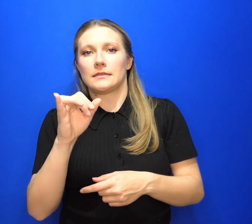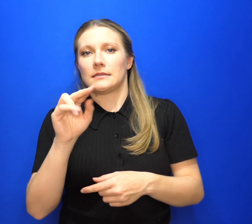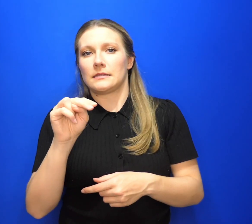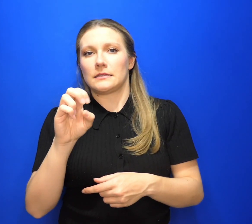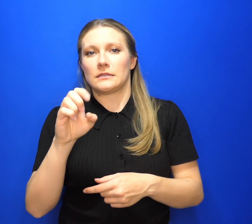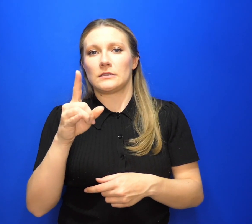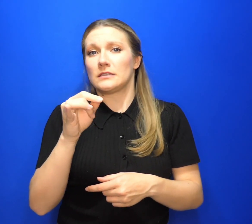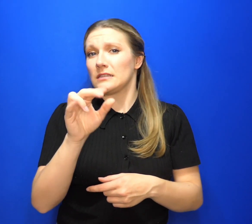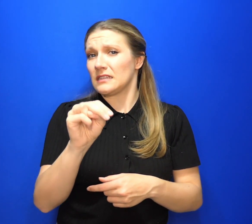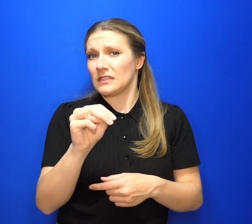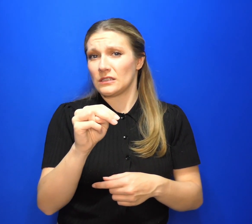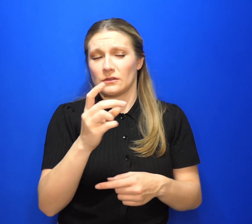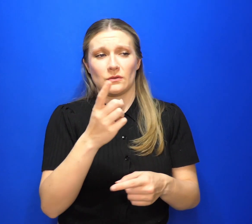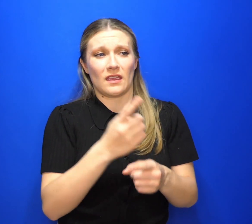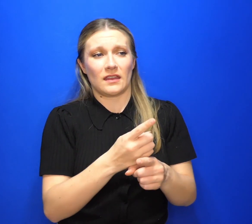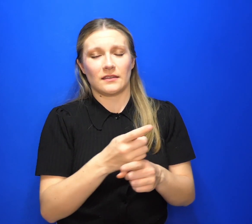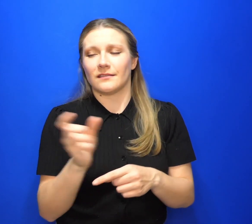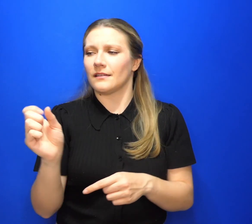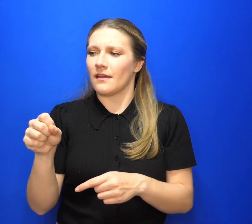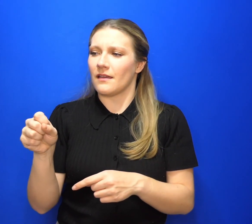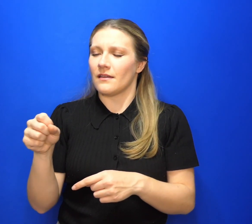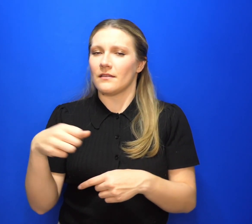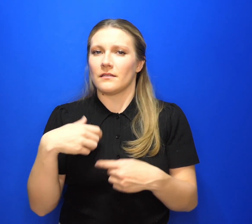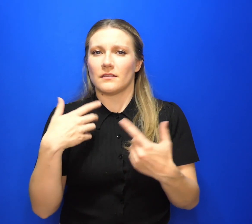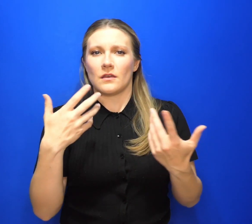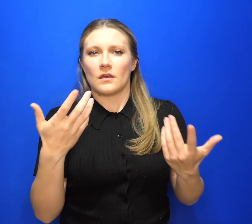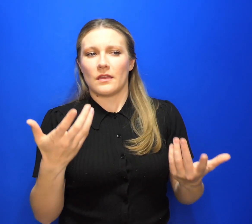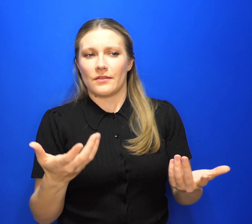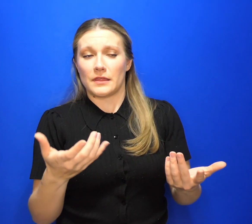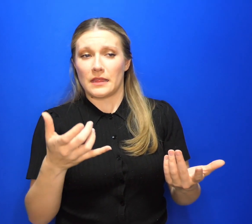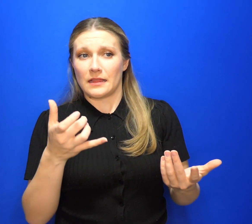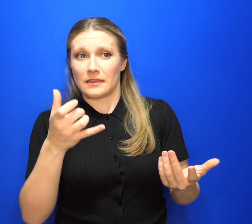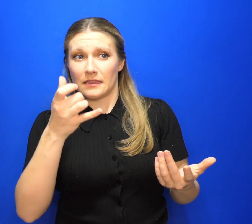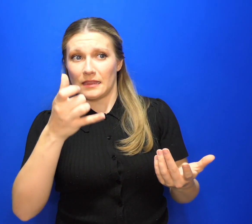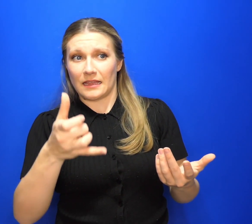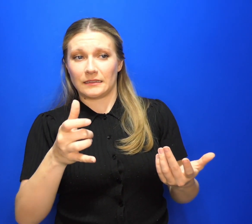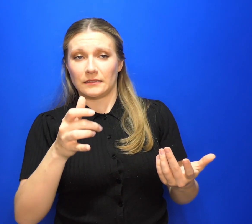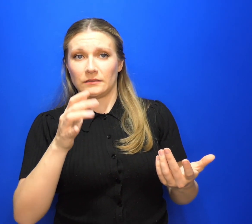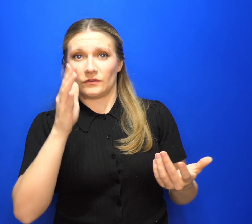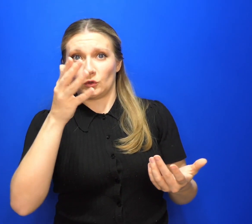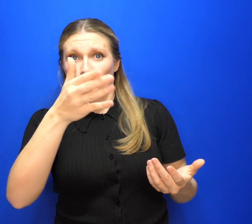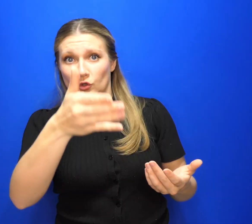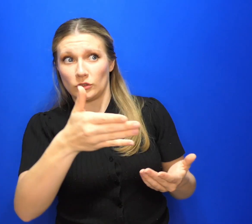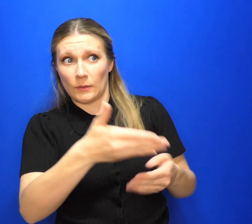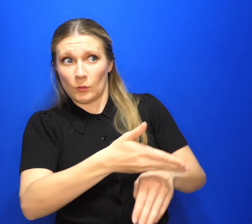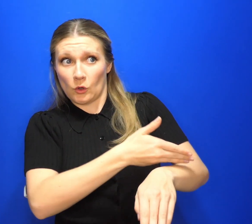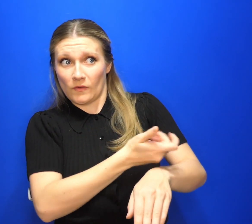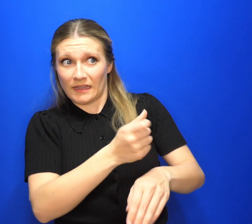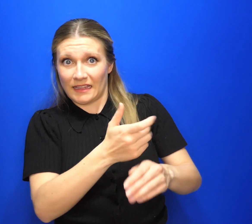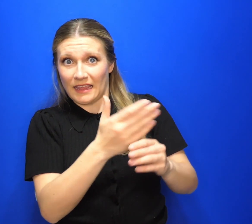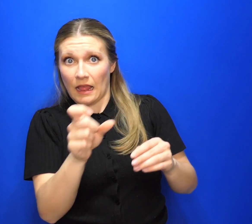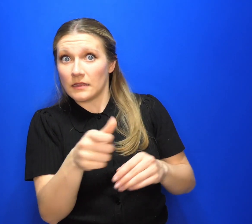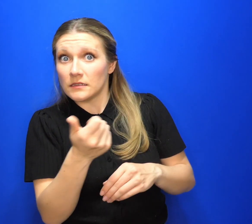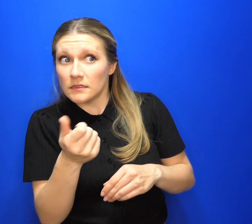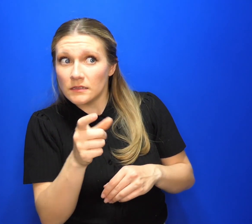in down the road? Did it improve anything down the road? Okay. And that's going to take years to look at differences. So